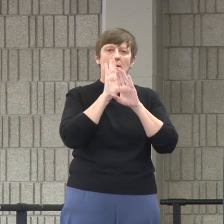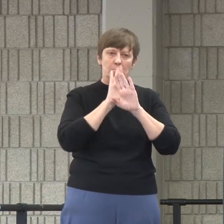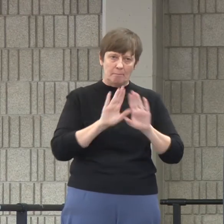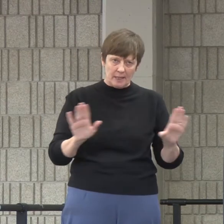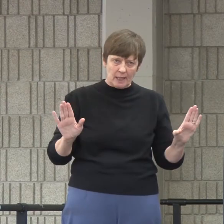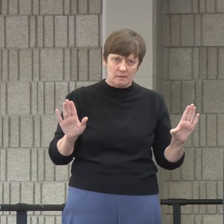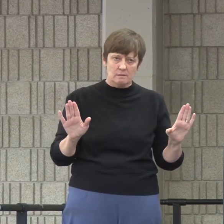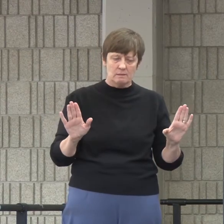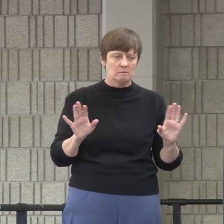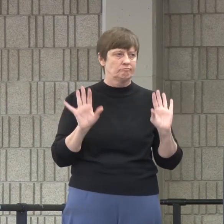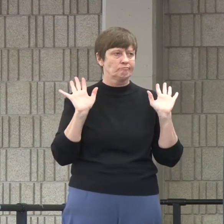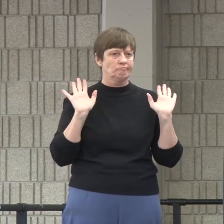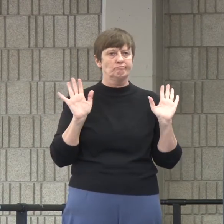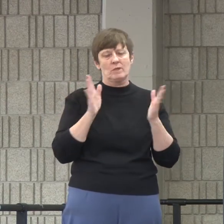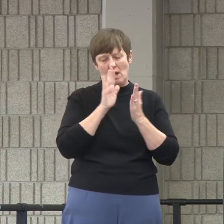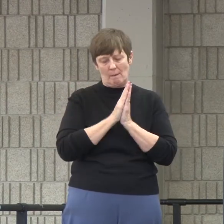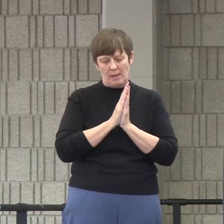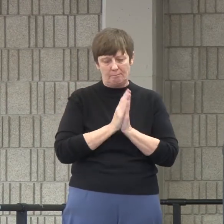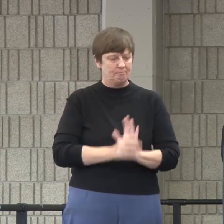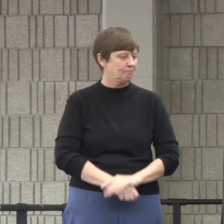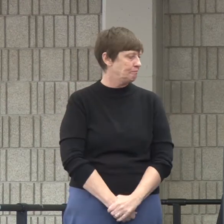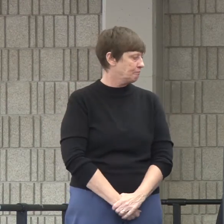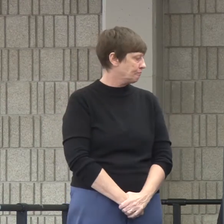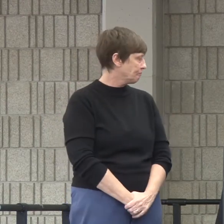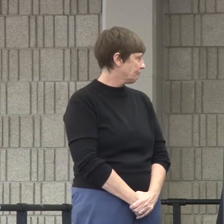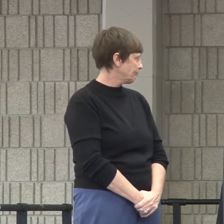and harmony. Amen.